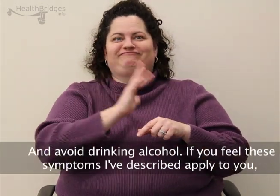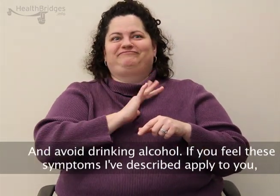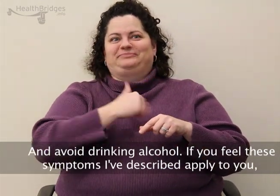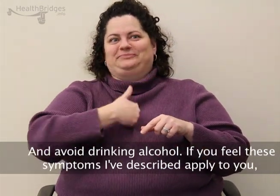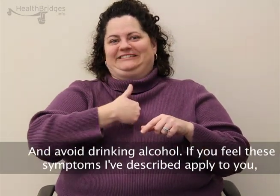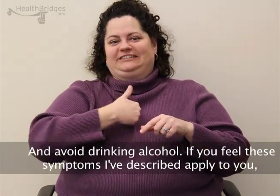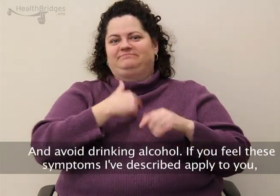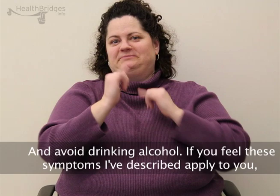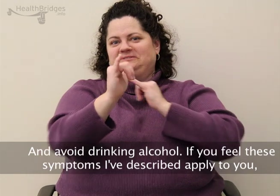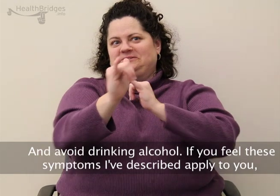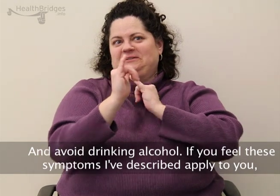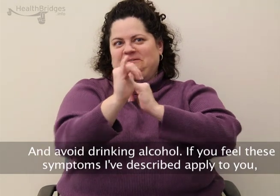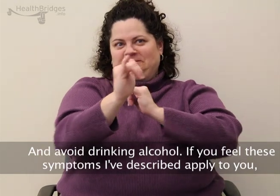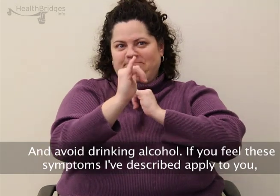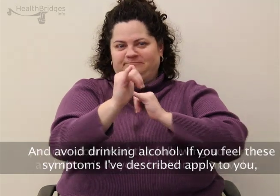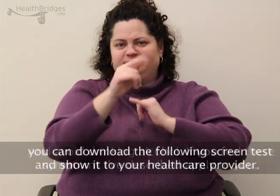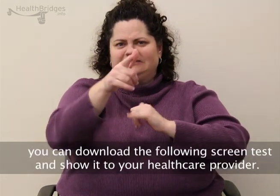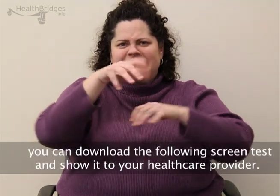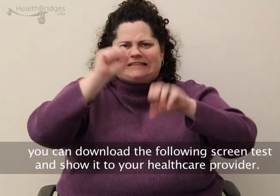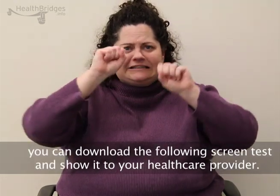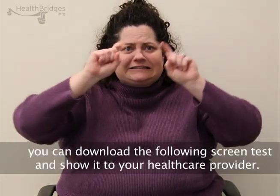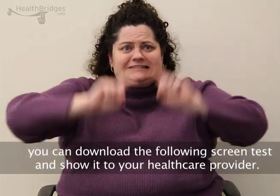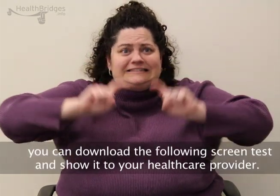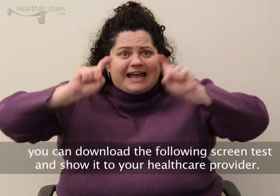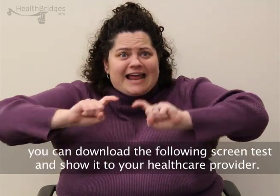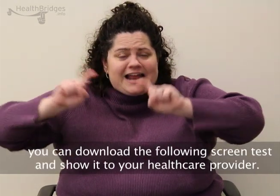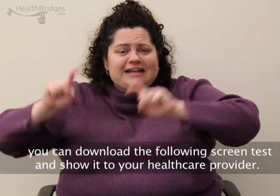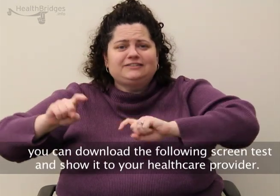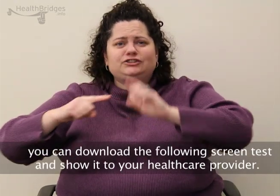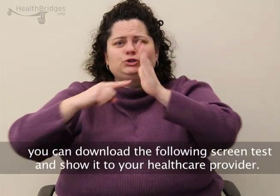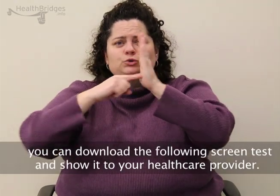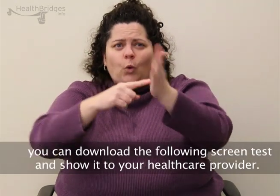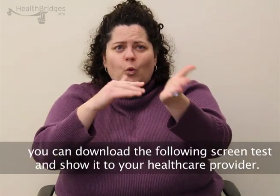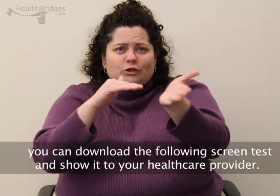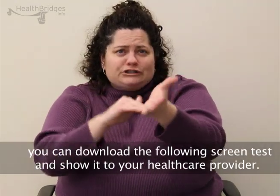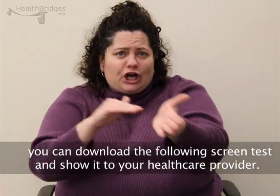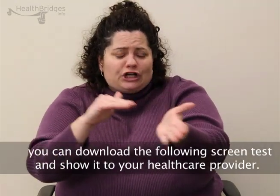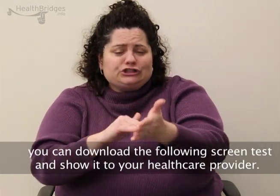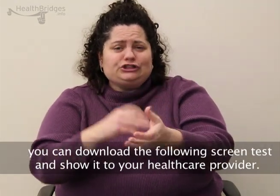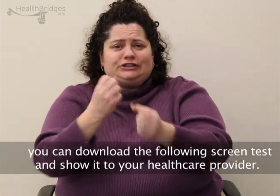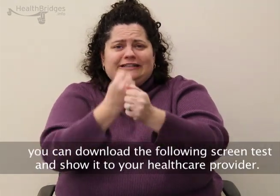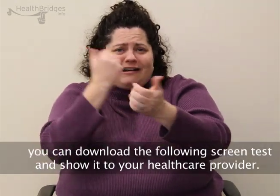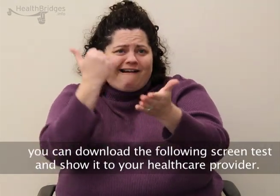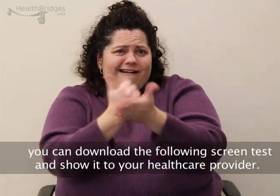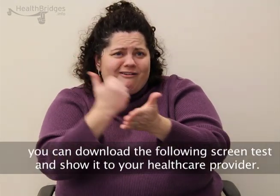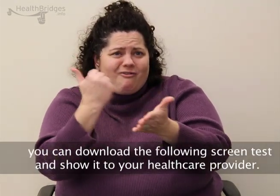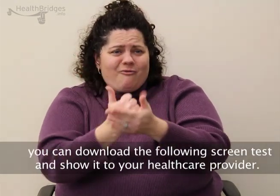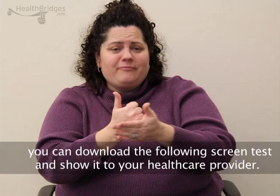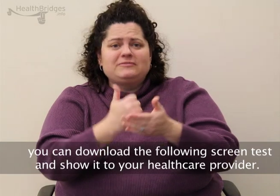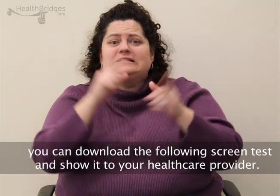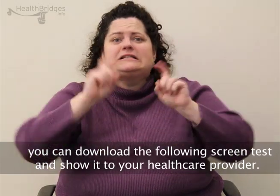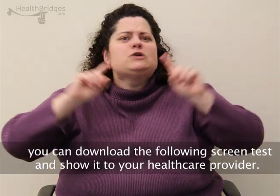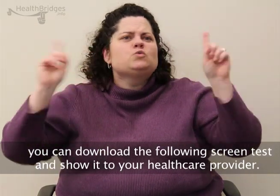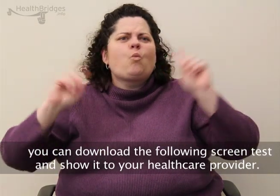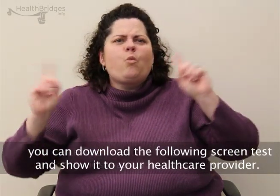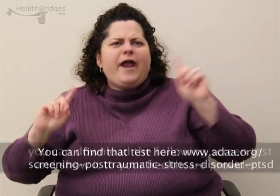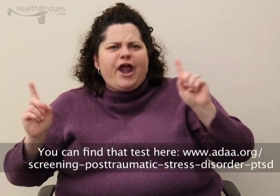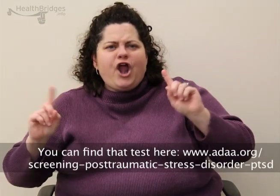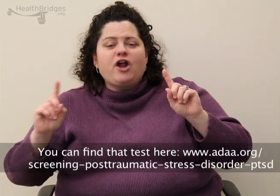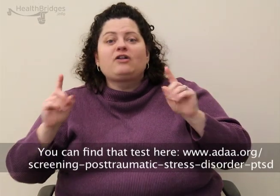described apply to you, you can download the following screen test and show it to your healthcare provider. You